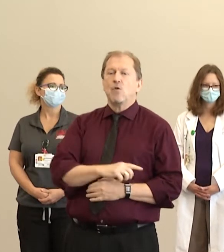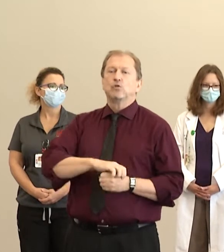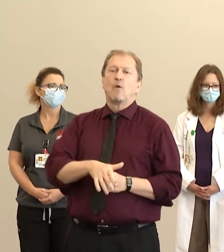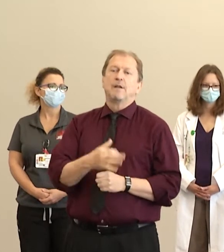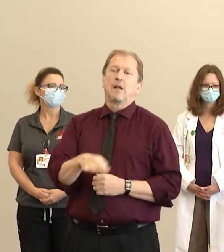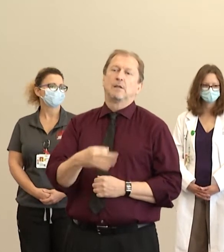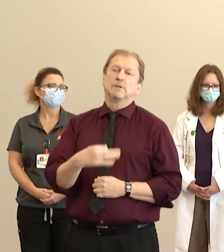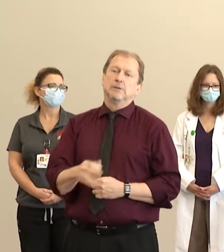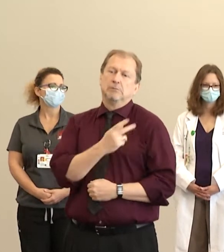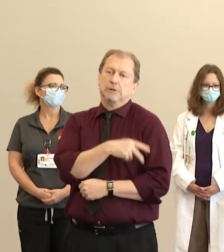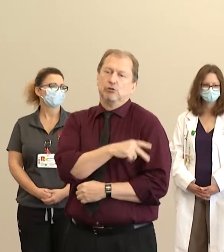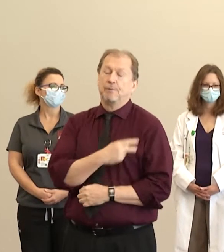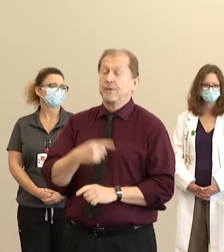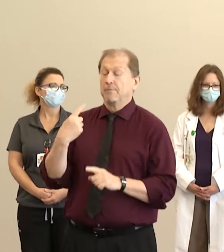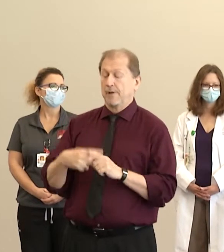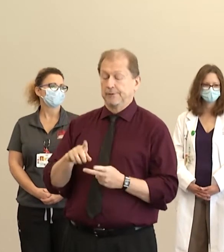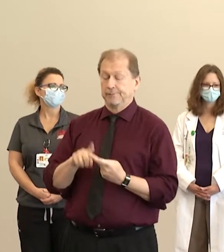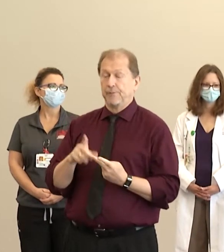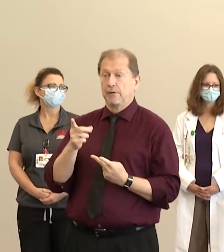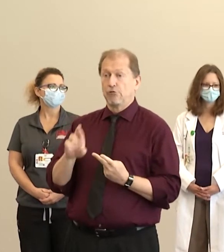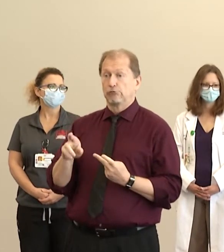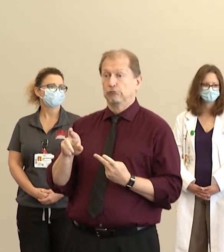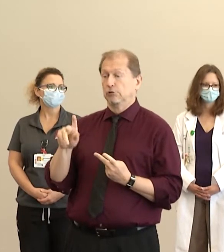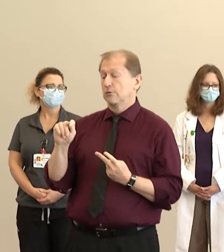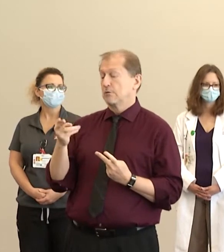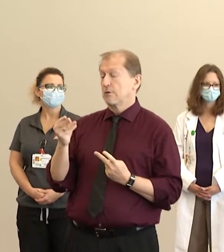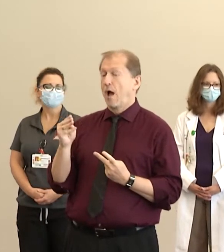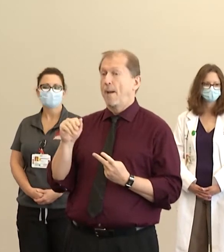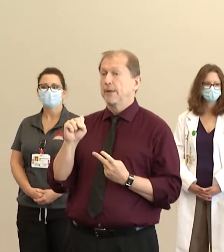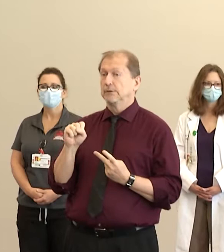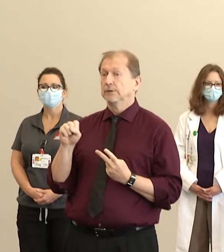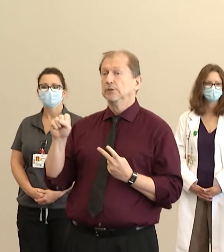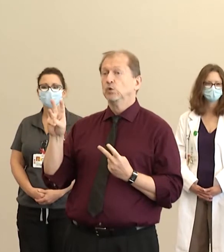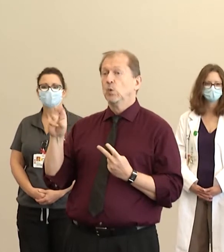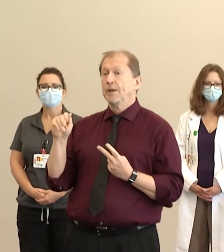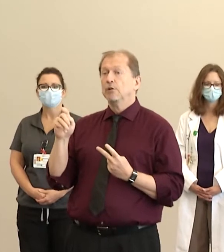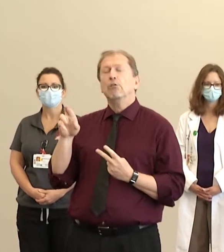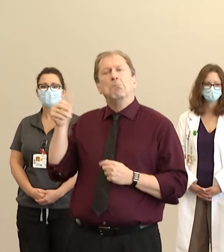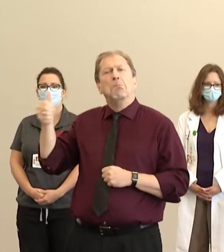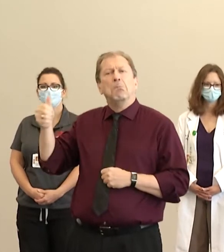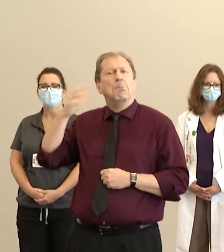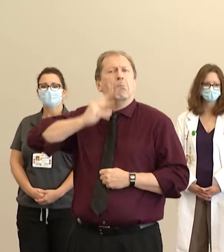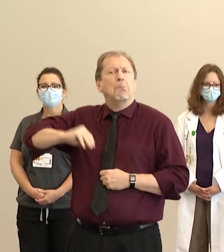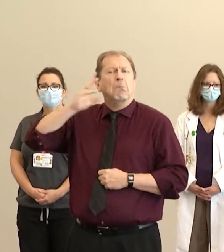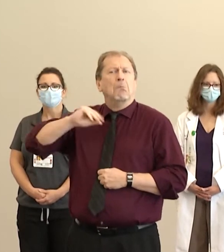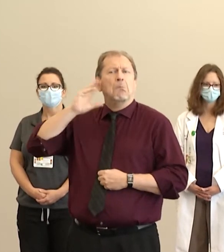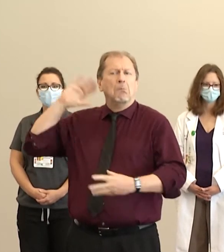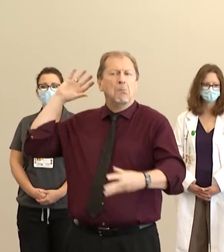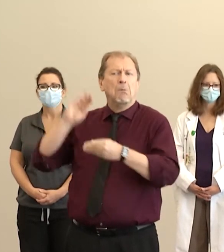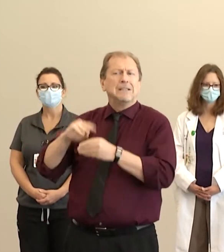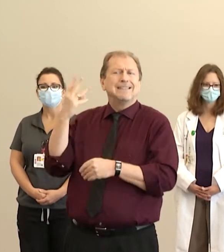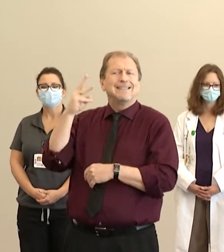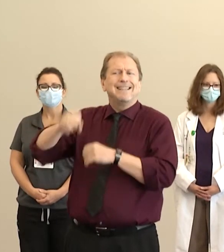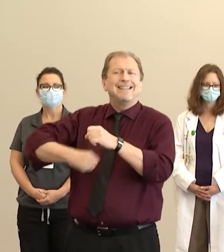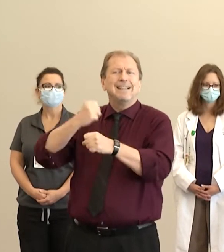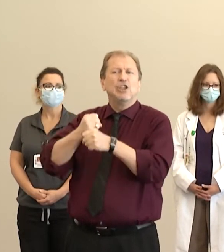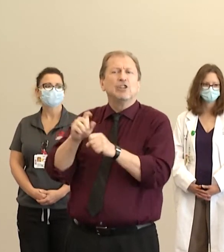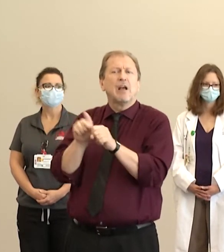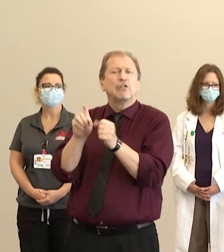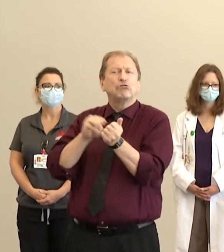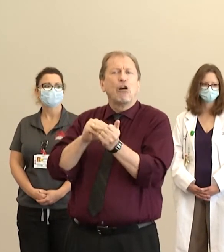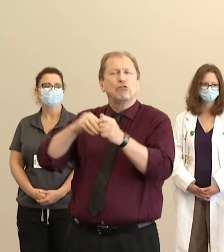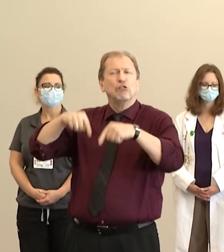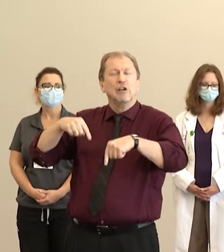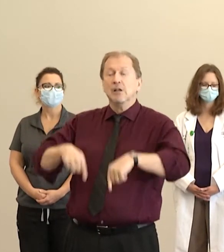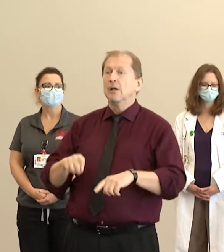Also, Dr. Thomas Swader, who has been a family medicine physician at Cook County Health for more than 16 years, will talk about what it's like to be